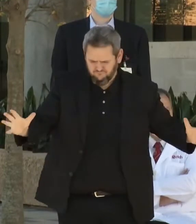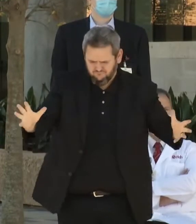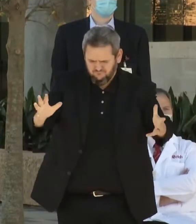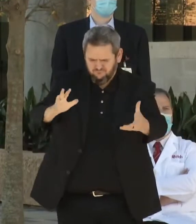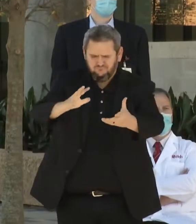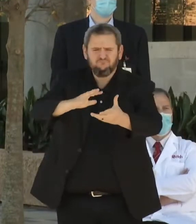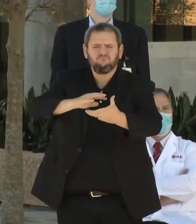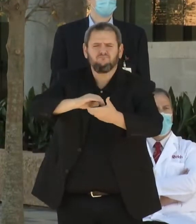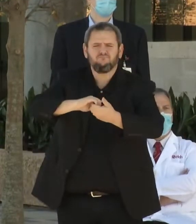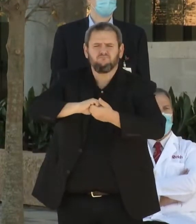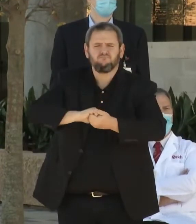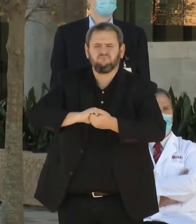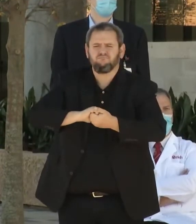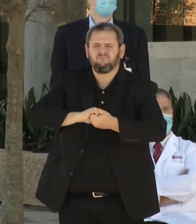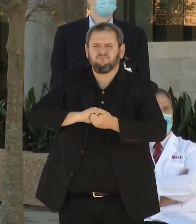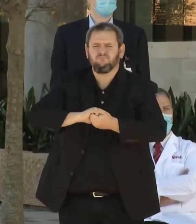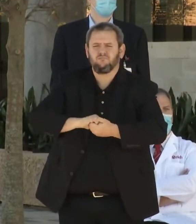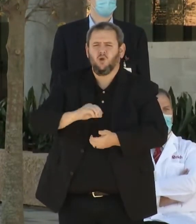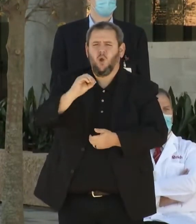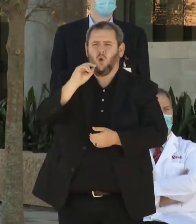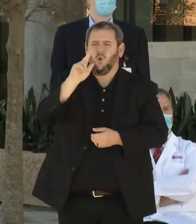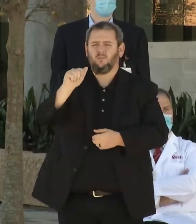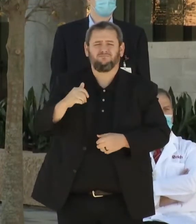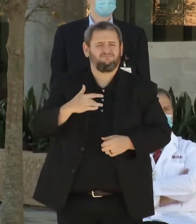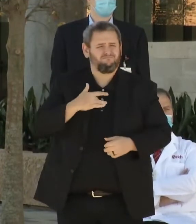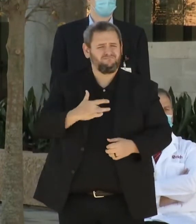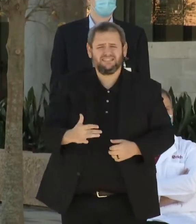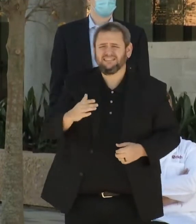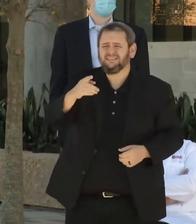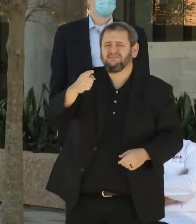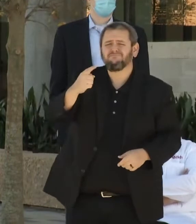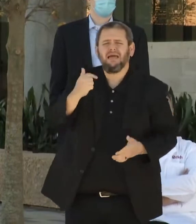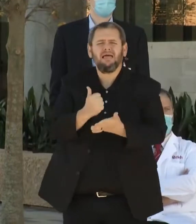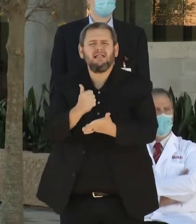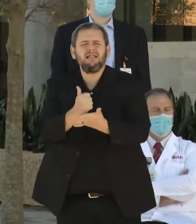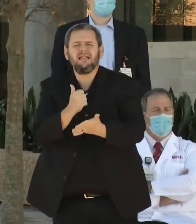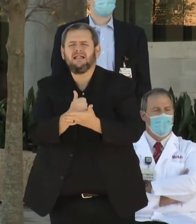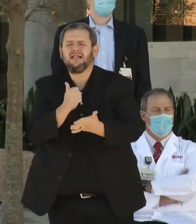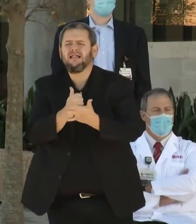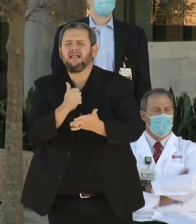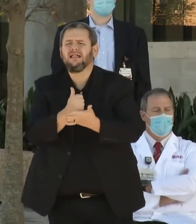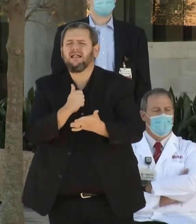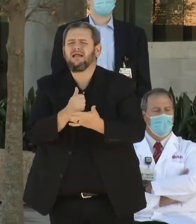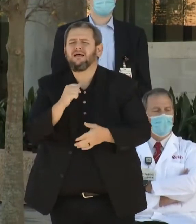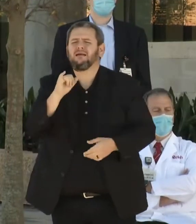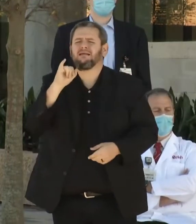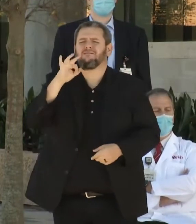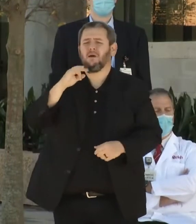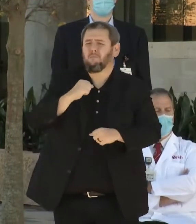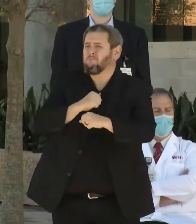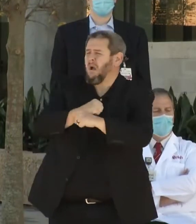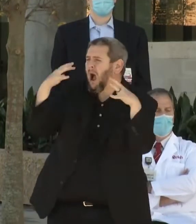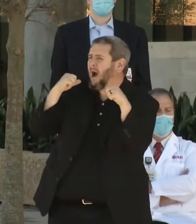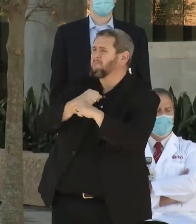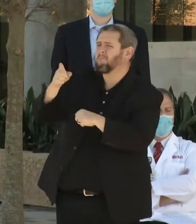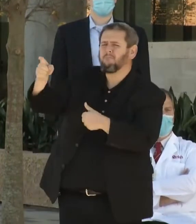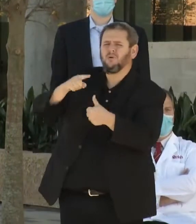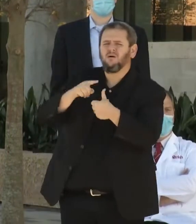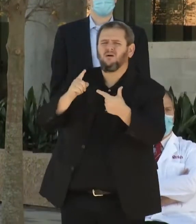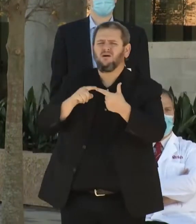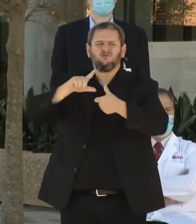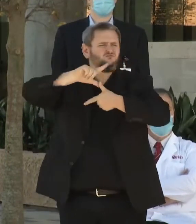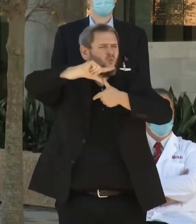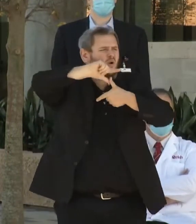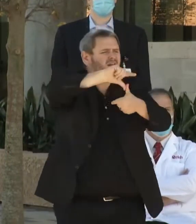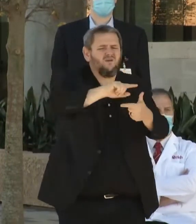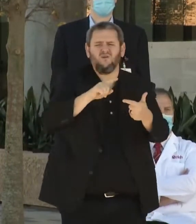times of trouble. That's the Oklahoma standard. Whether it's after an explosion or a tornado or